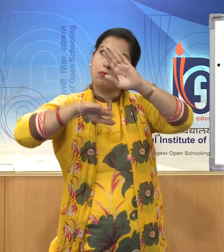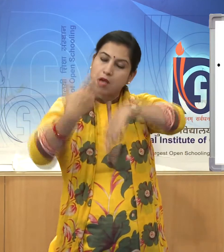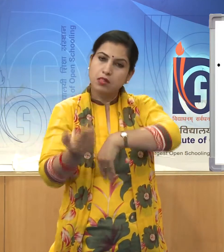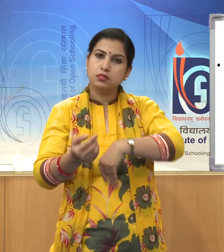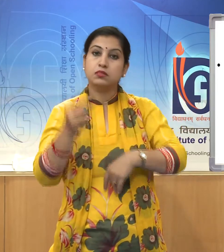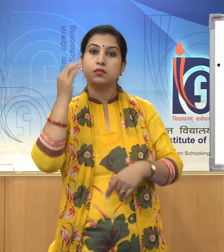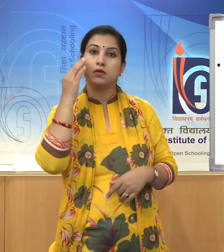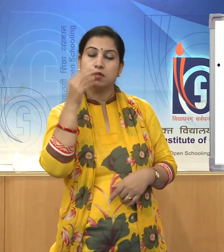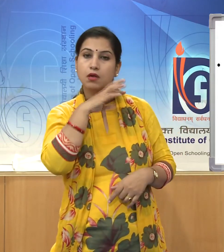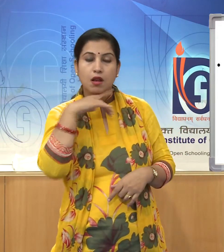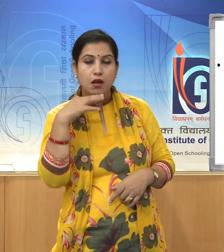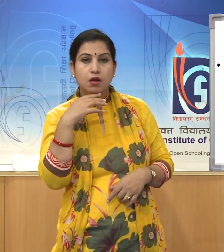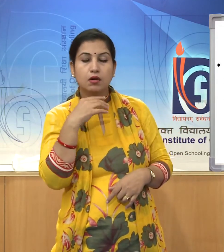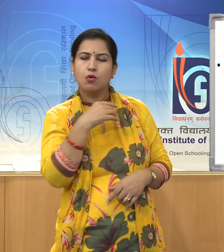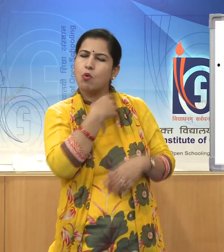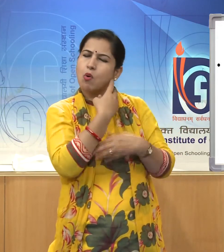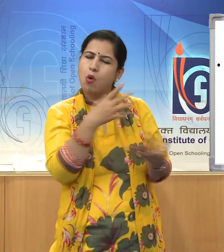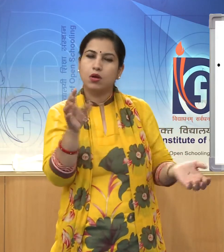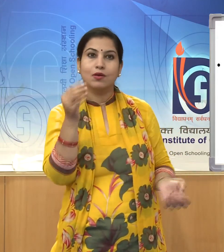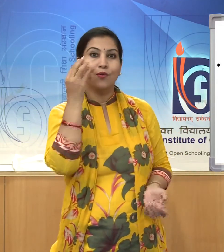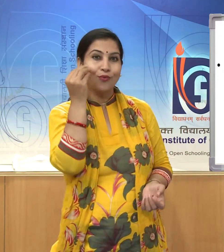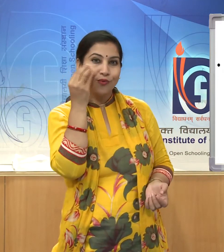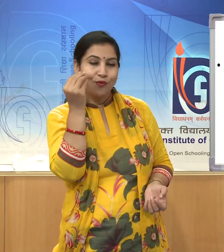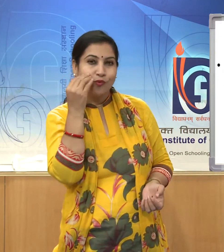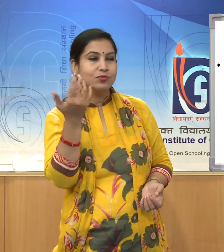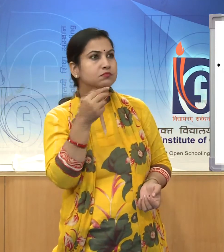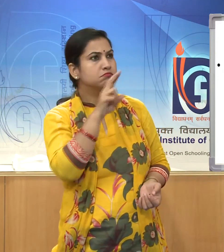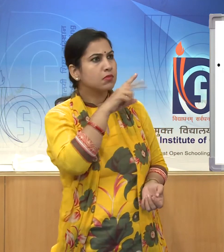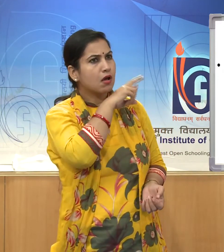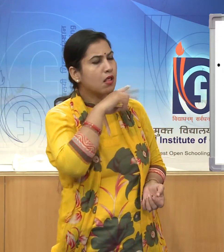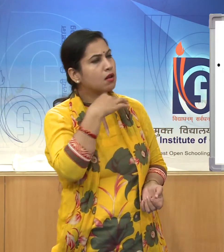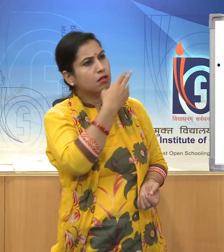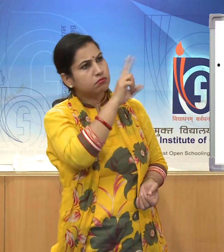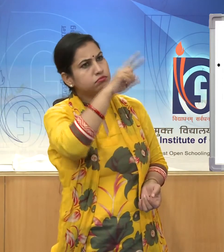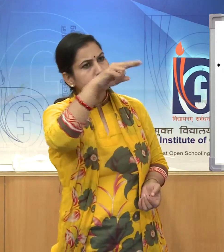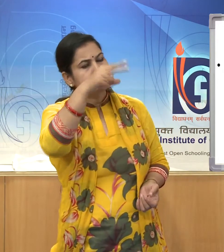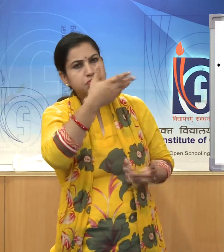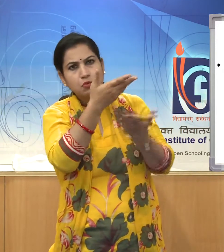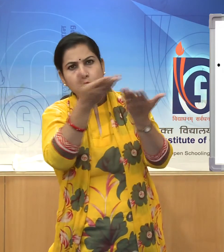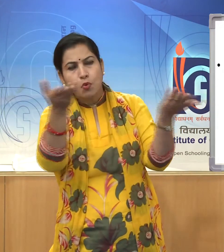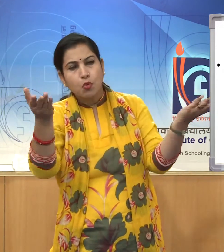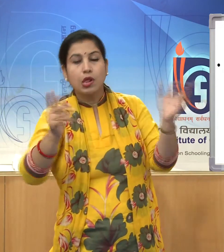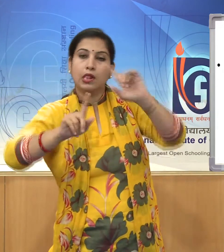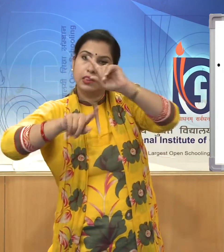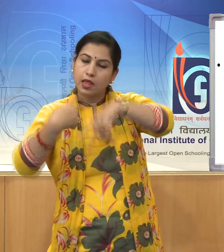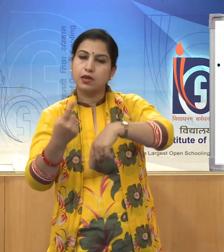Picasso developed his rose period during 1905 to